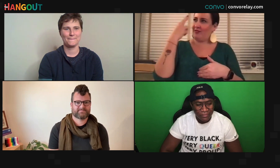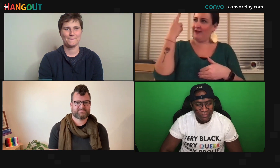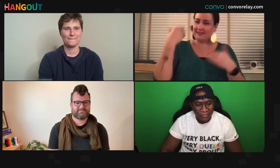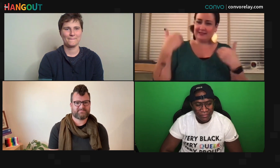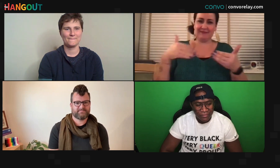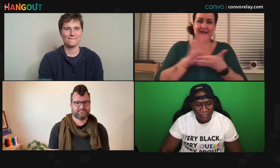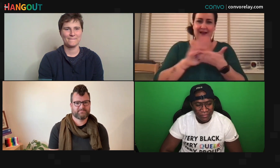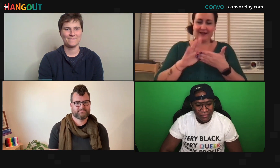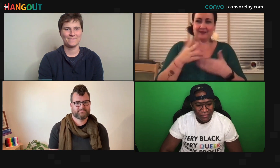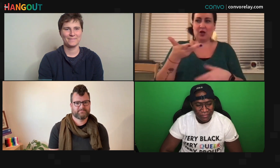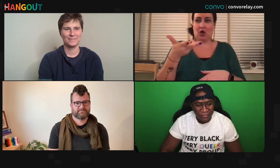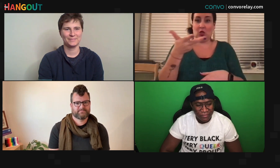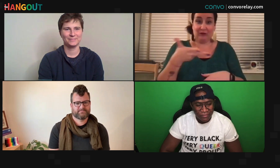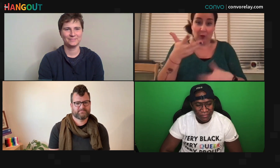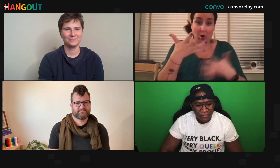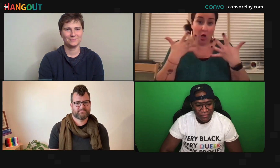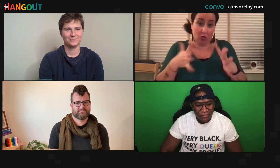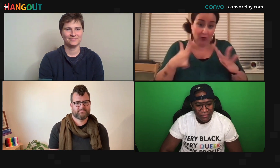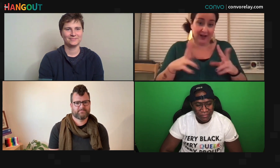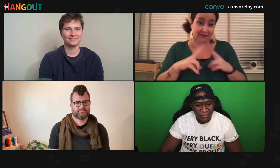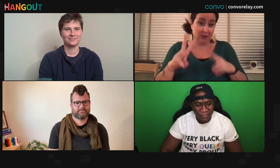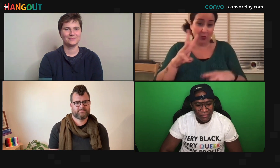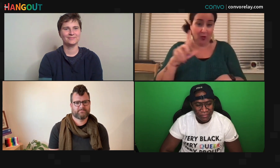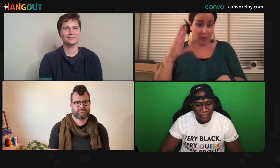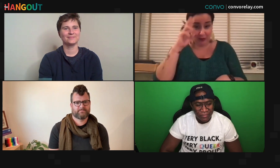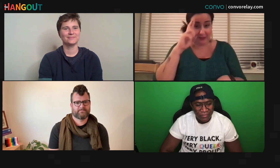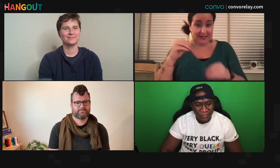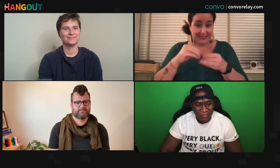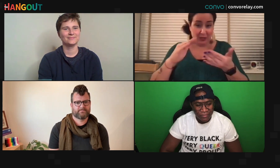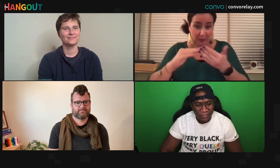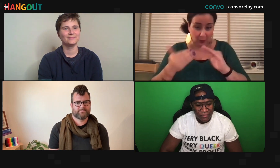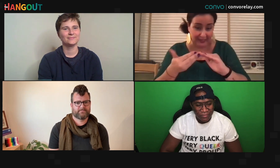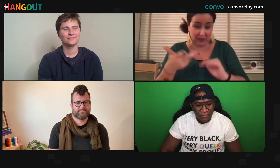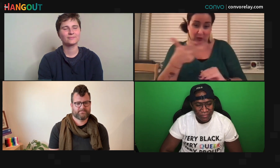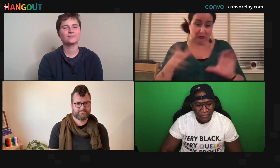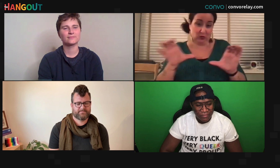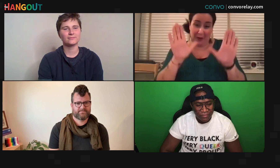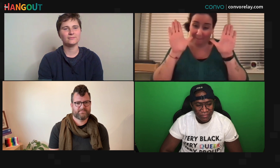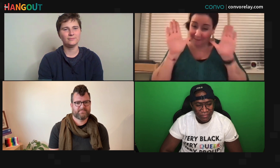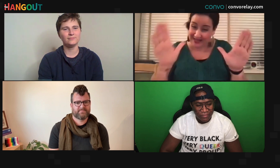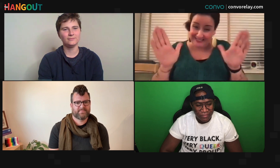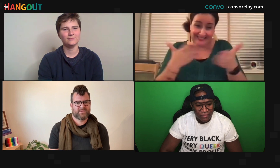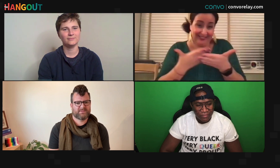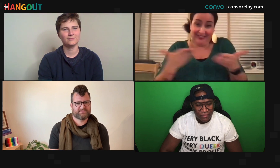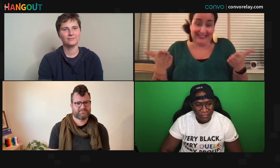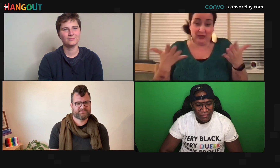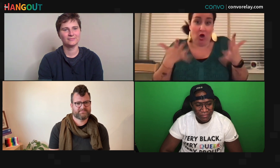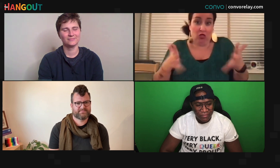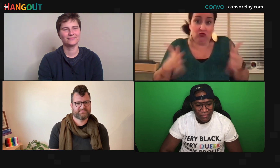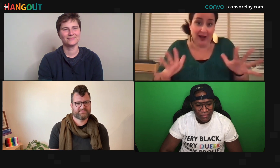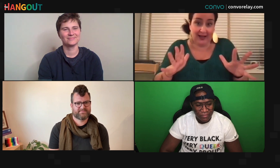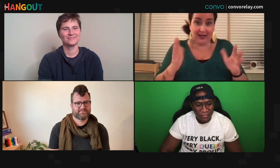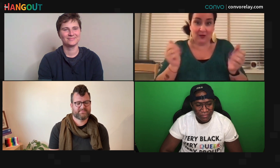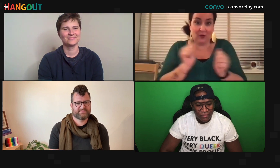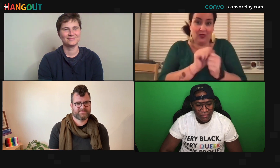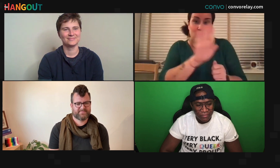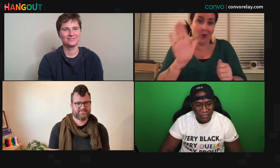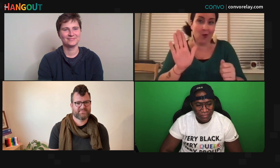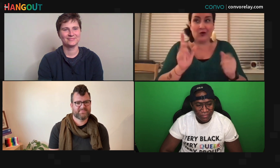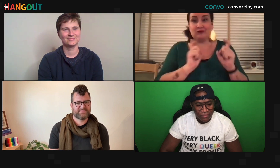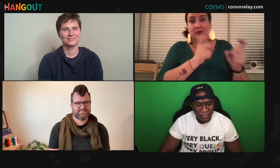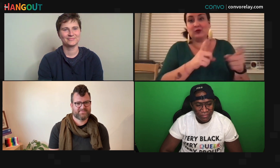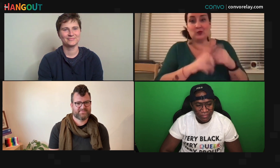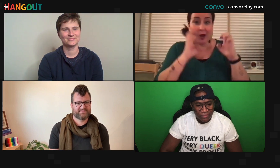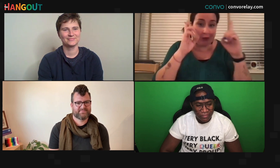This is Melissa here. Wow, thank you three for joining. It's so nice that the three of you are all very well respected in the community. You're doing